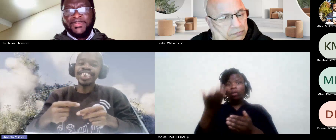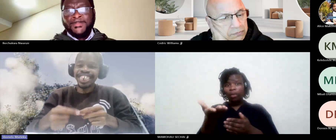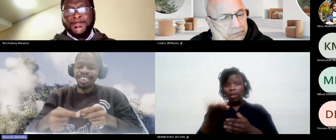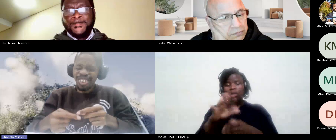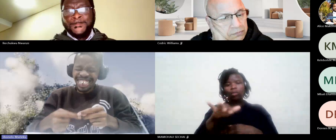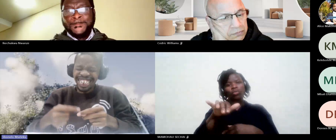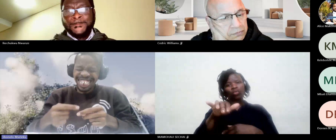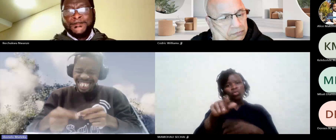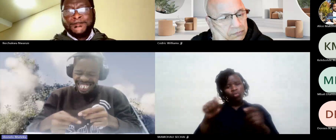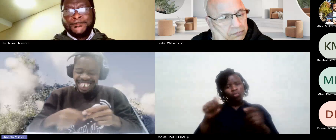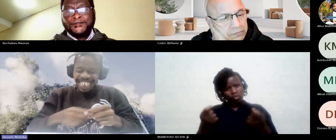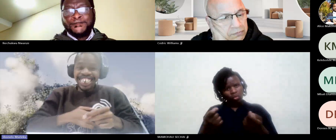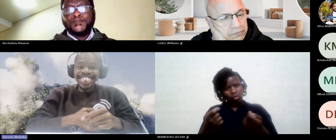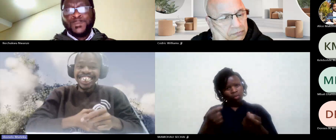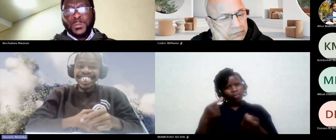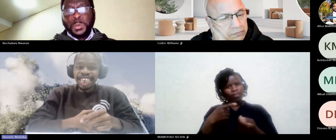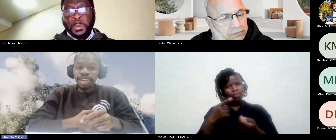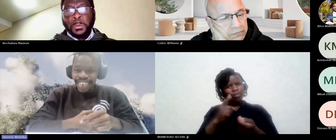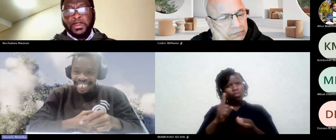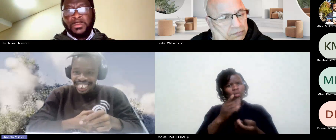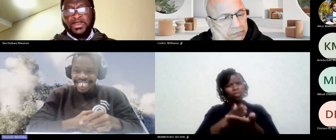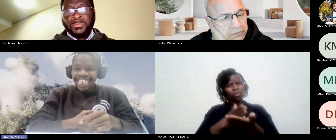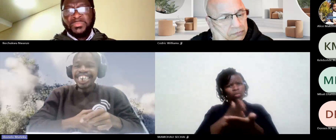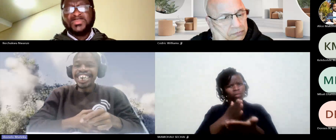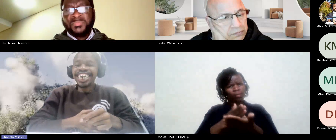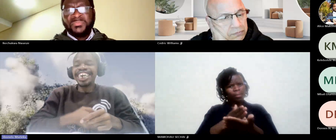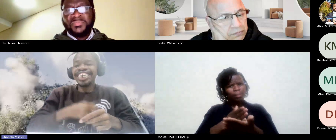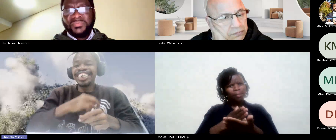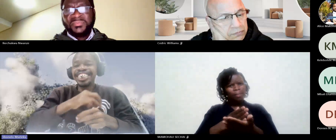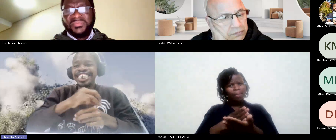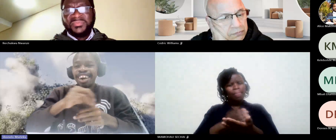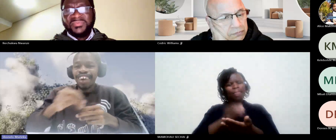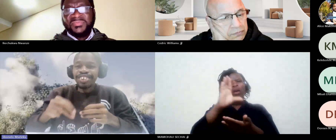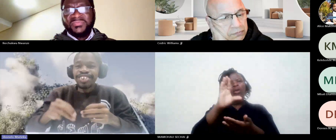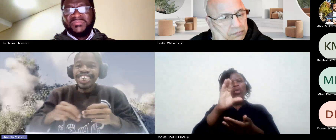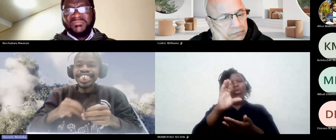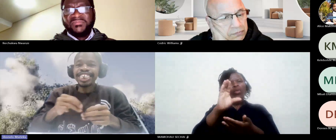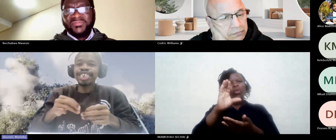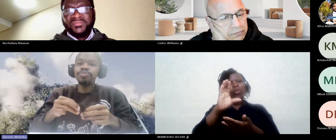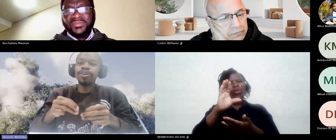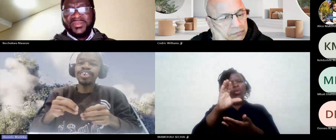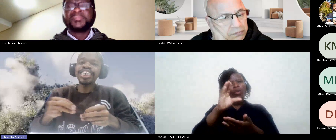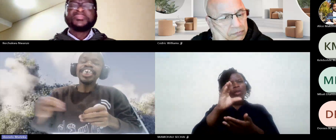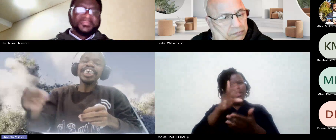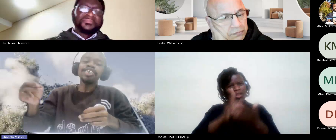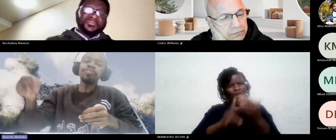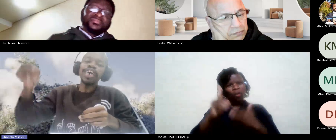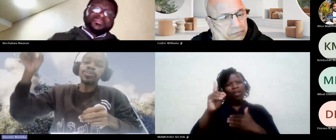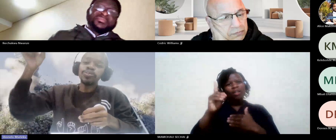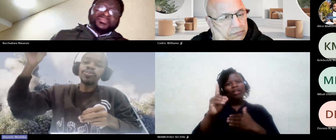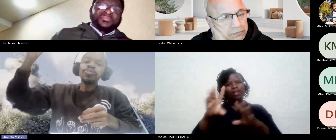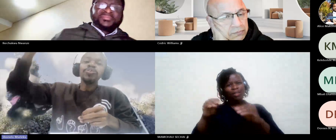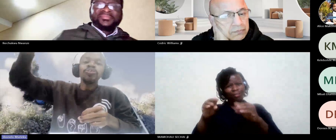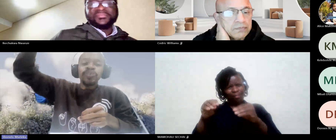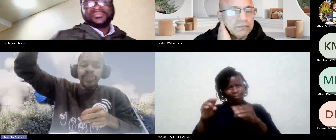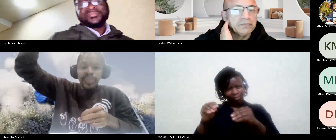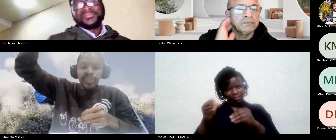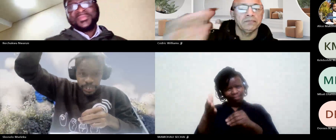still colonization is still taking place in our education system, because it's prior